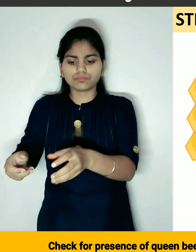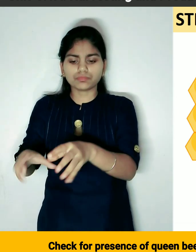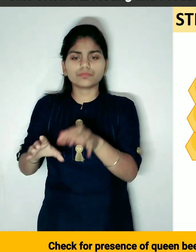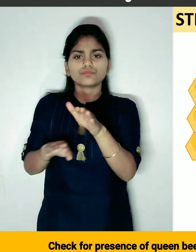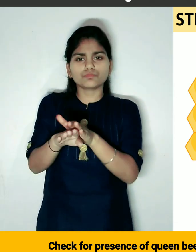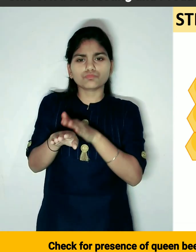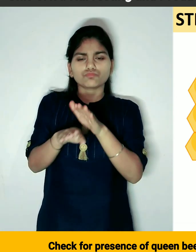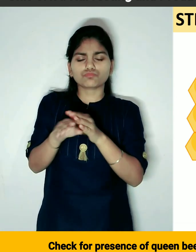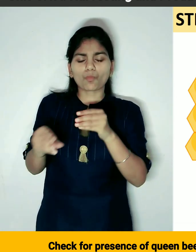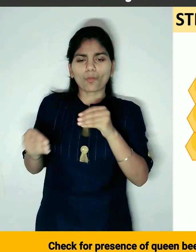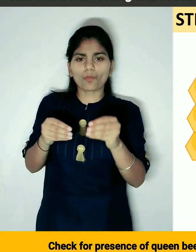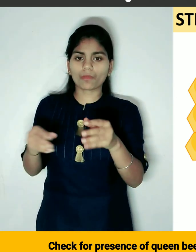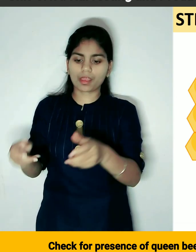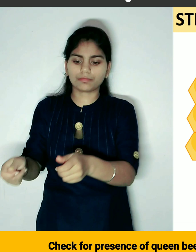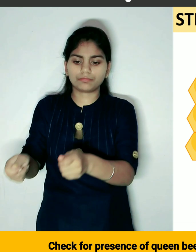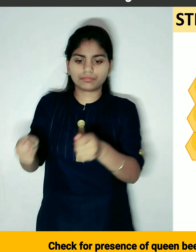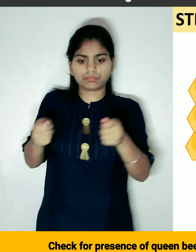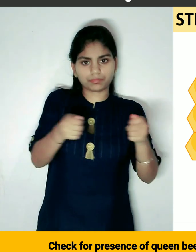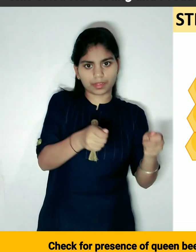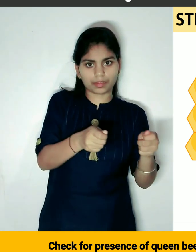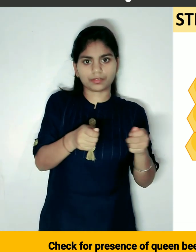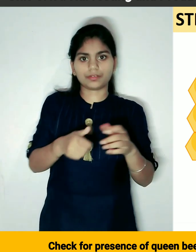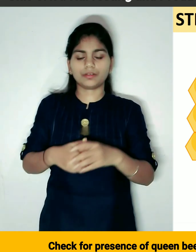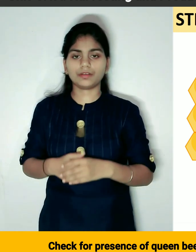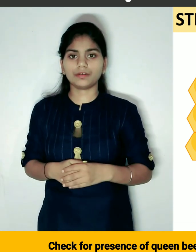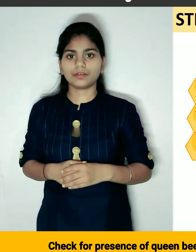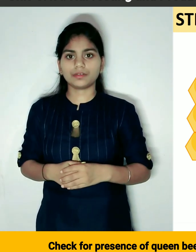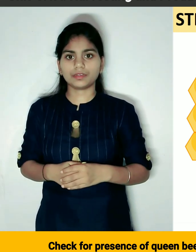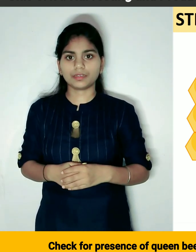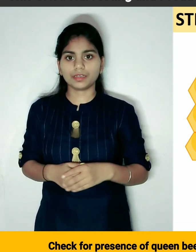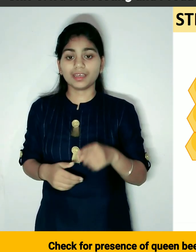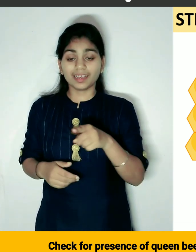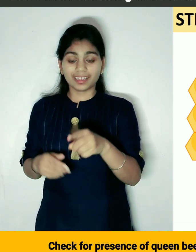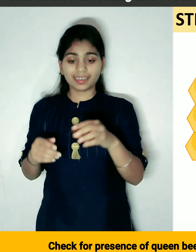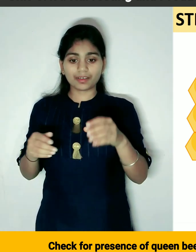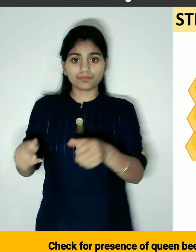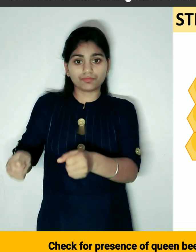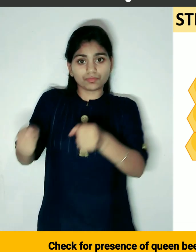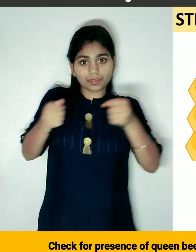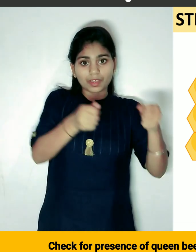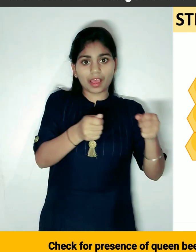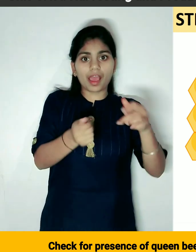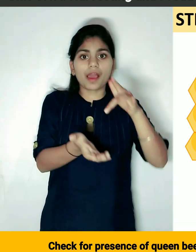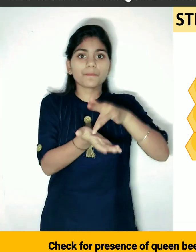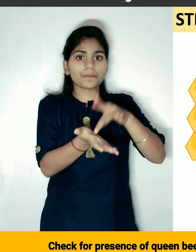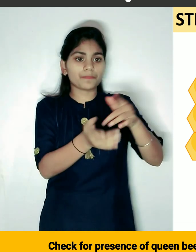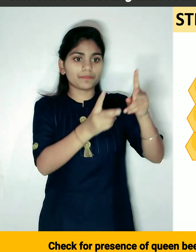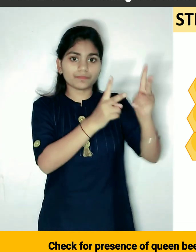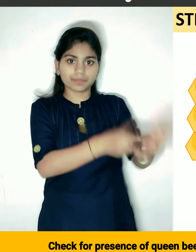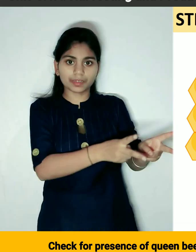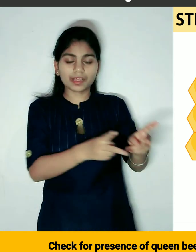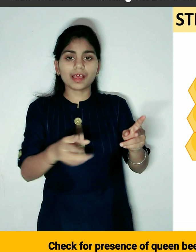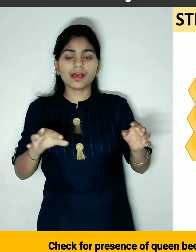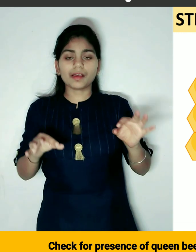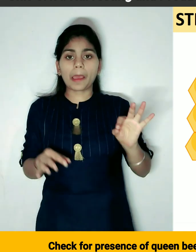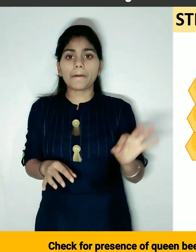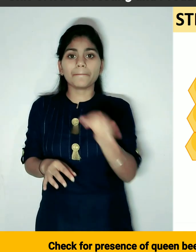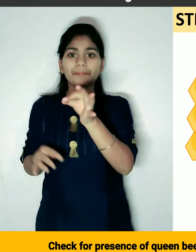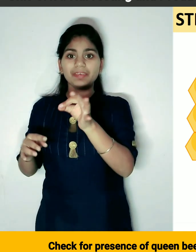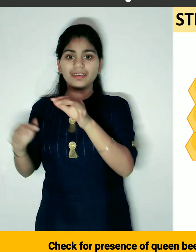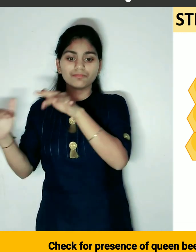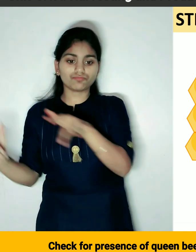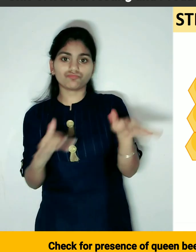Put these honeycombs inside an empty hive and cover it to prevent entry of